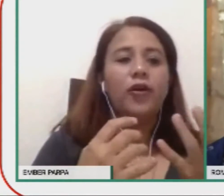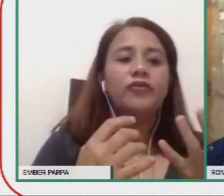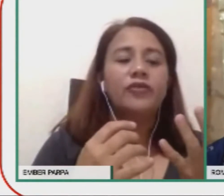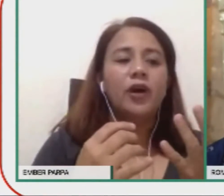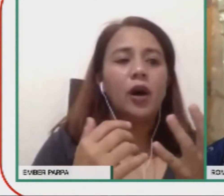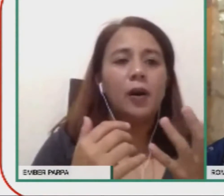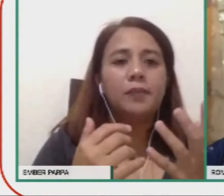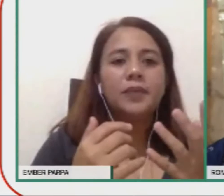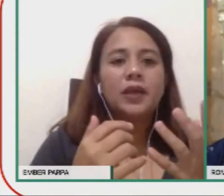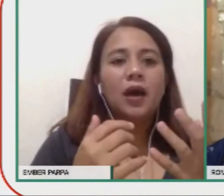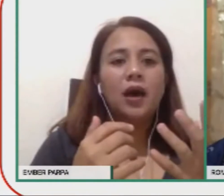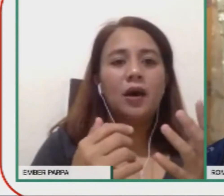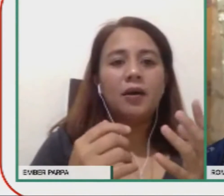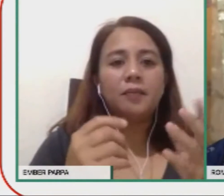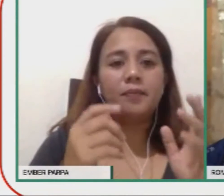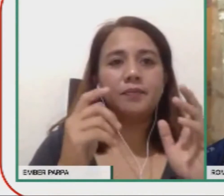of